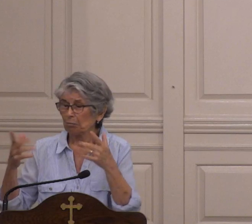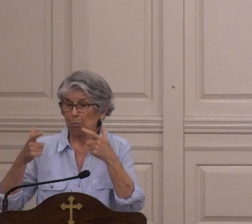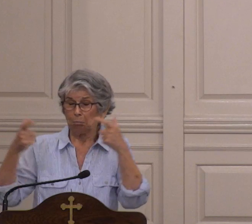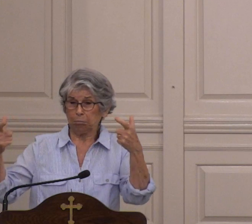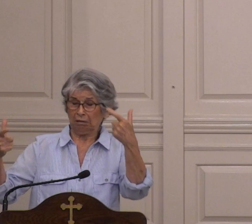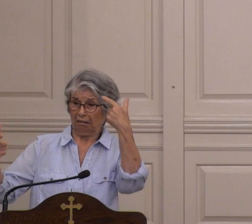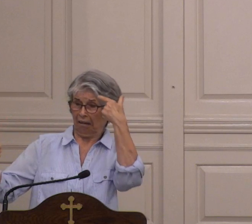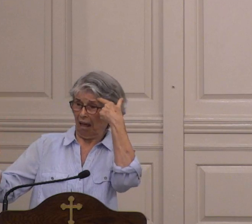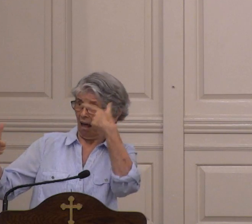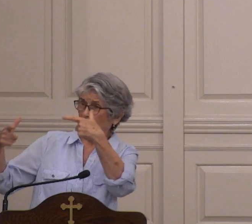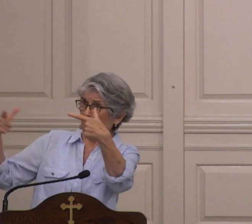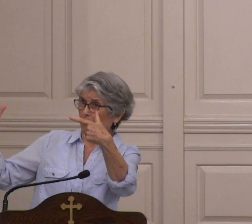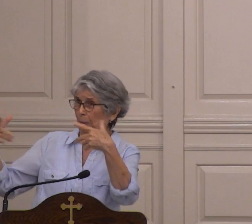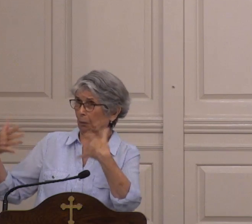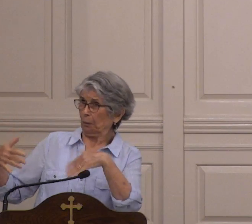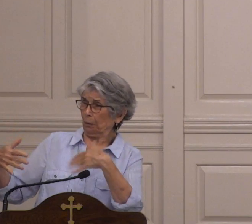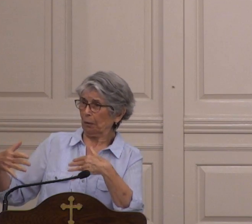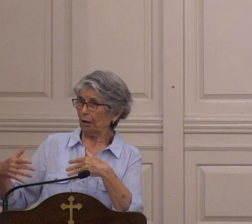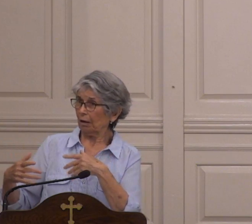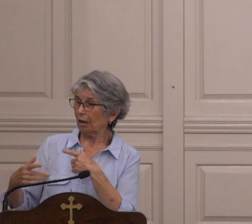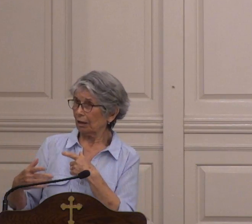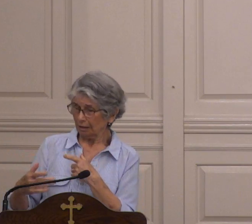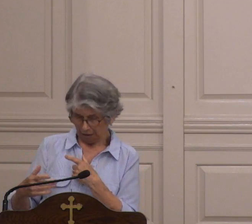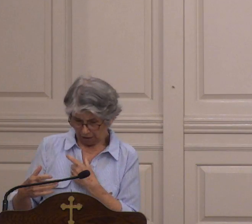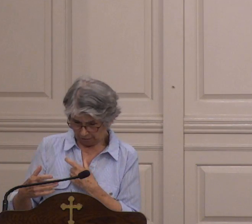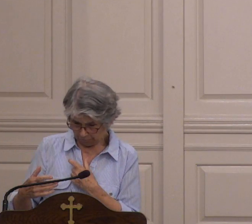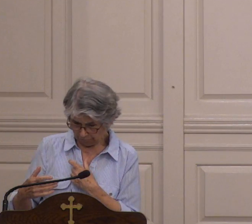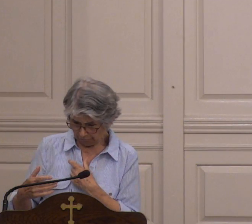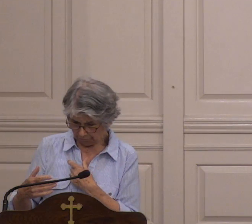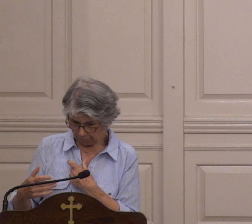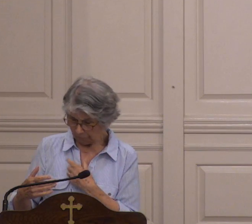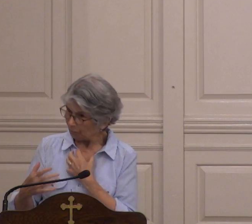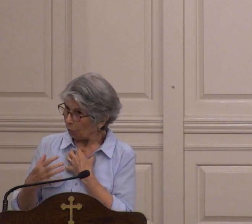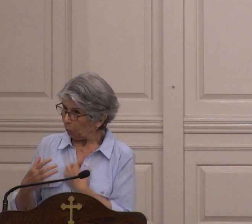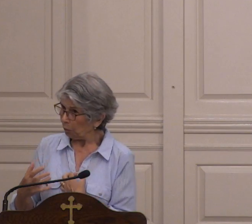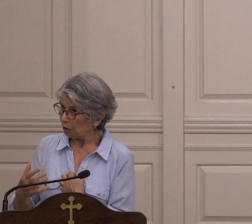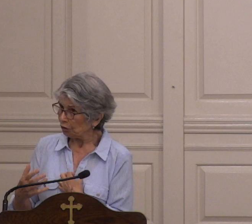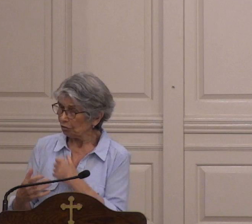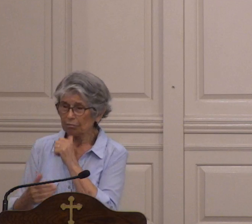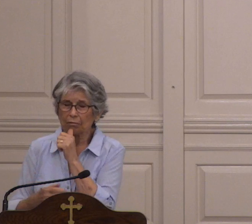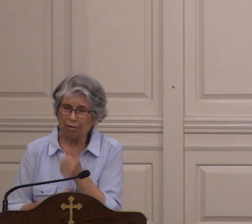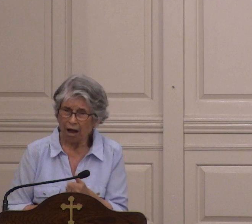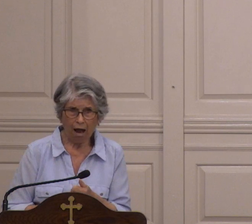Into things beyond your strength, search not.